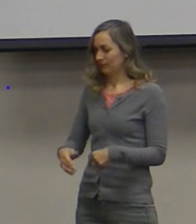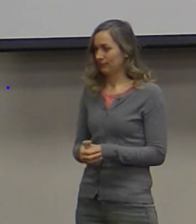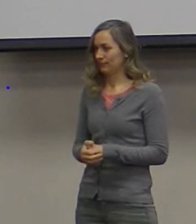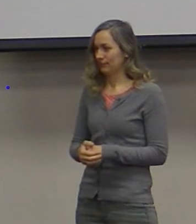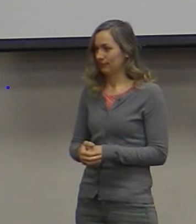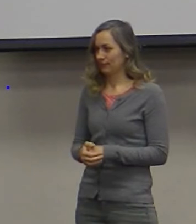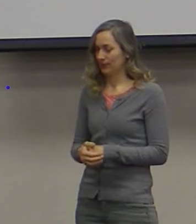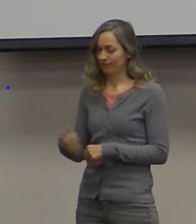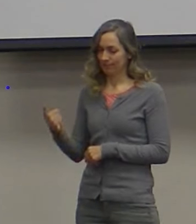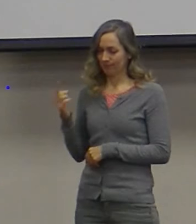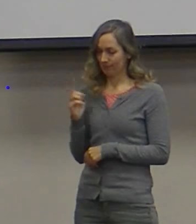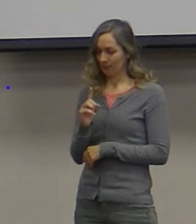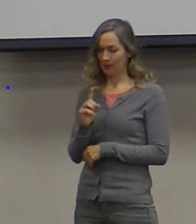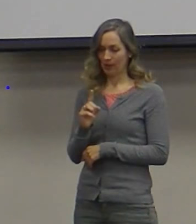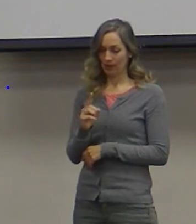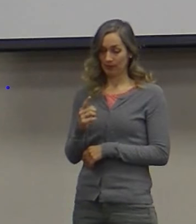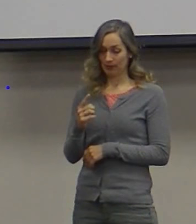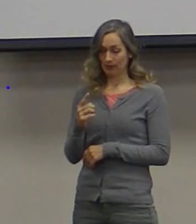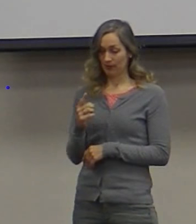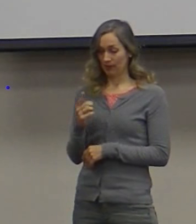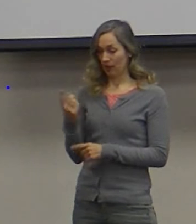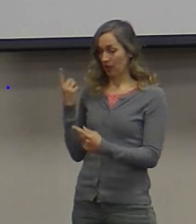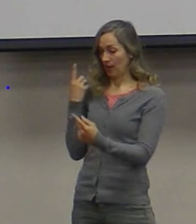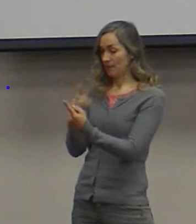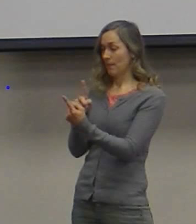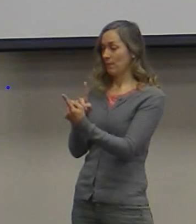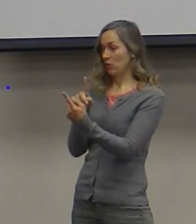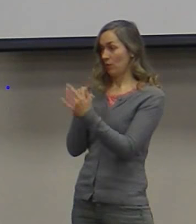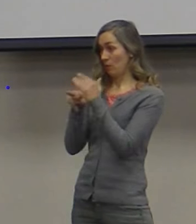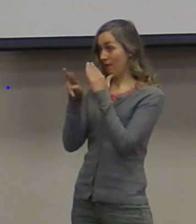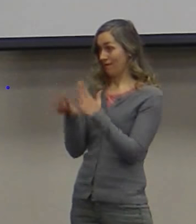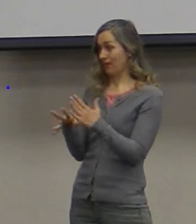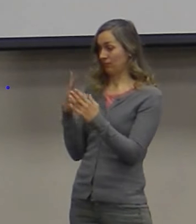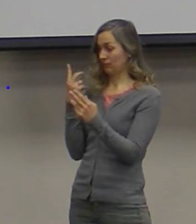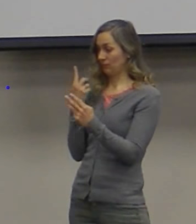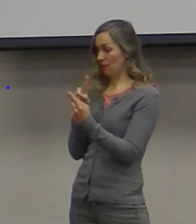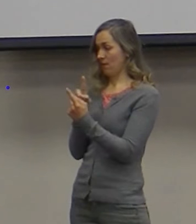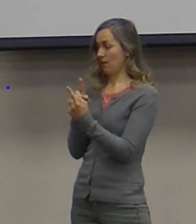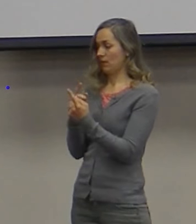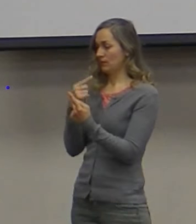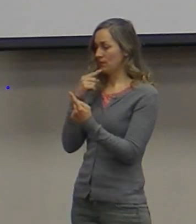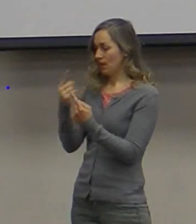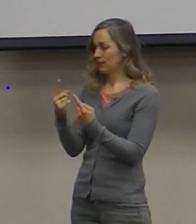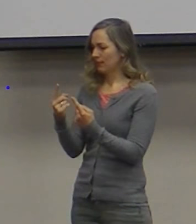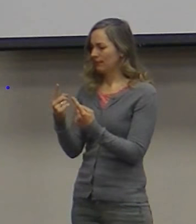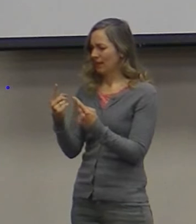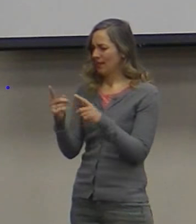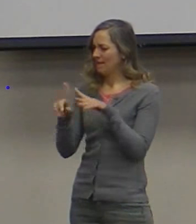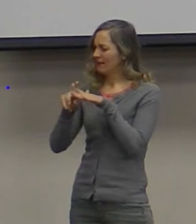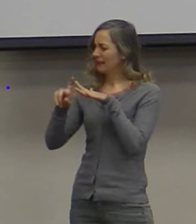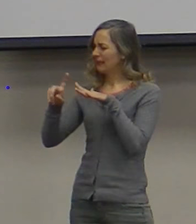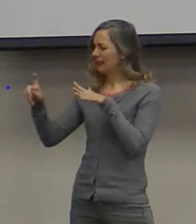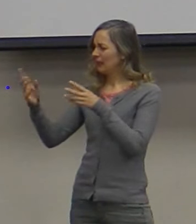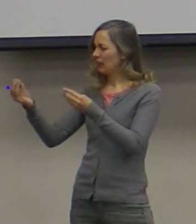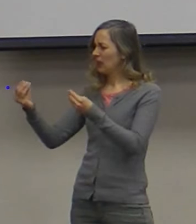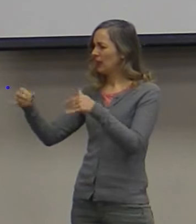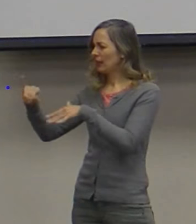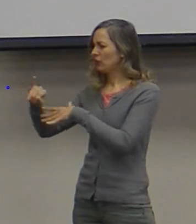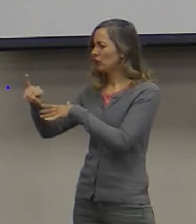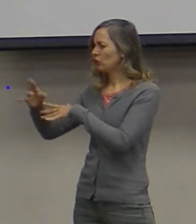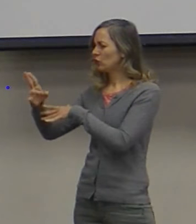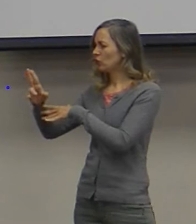is what he says. He says, "O seer, flee to the land of Judah. Eat bread and prophesy